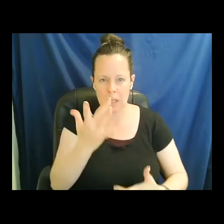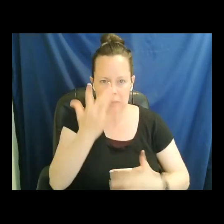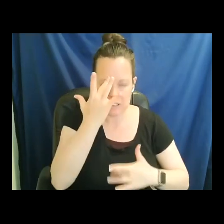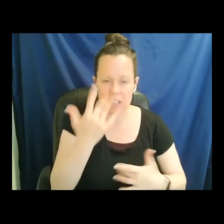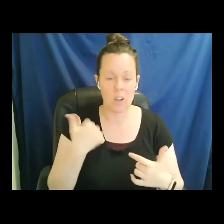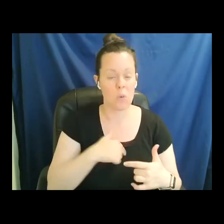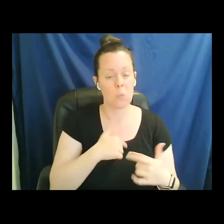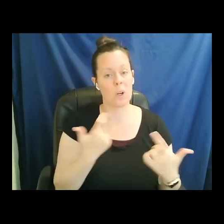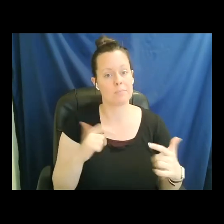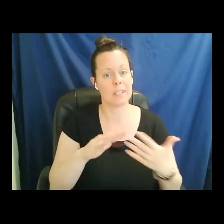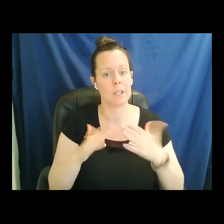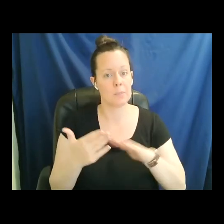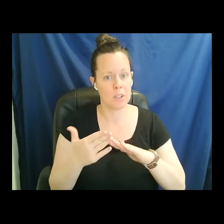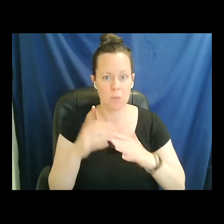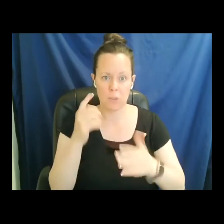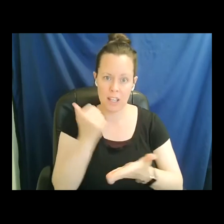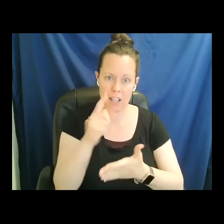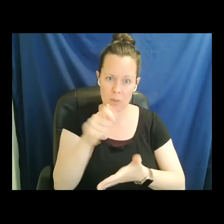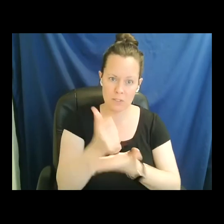care for all of us.